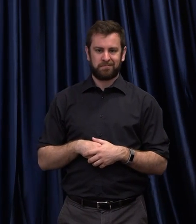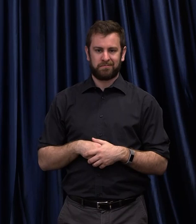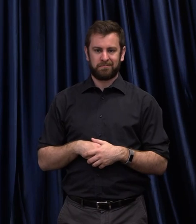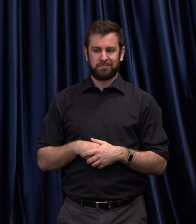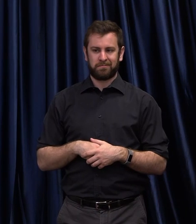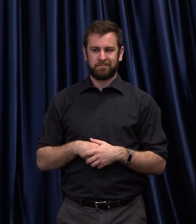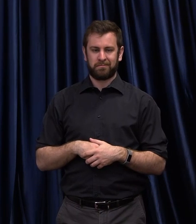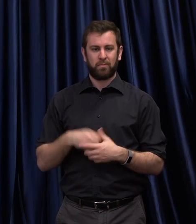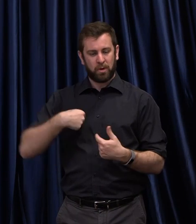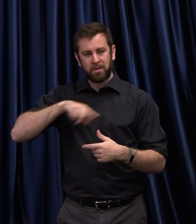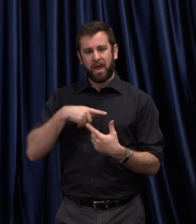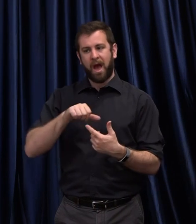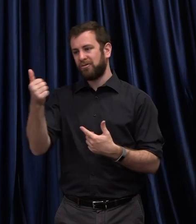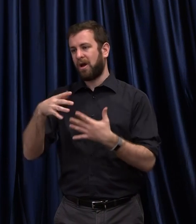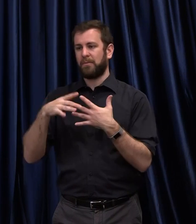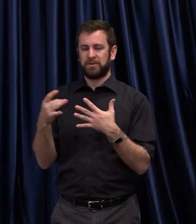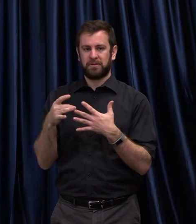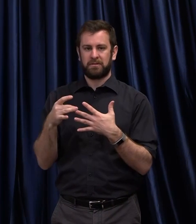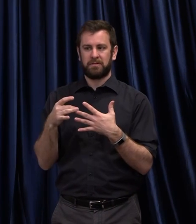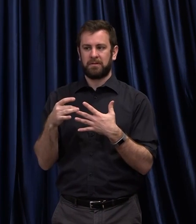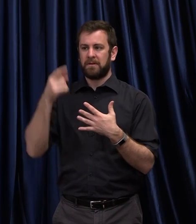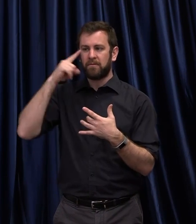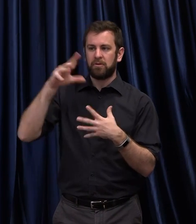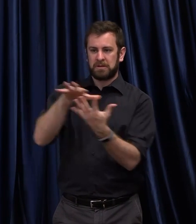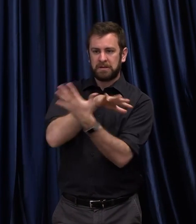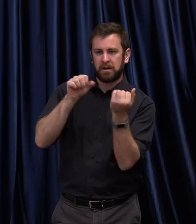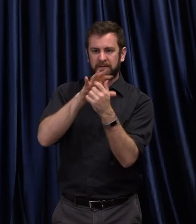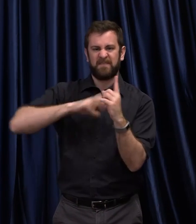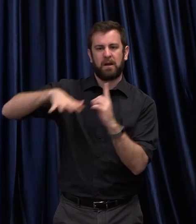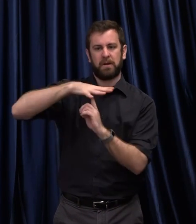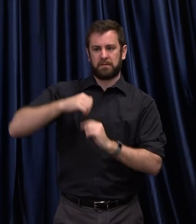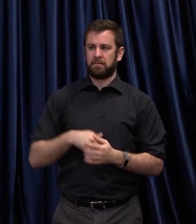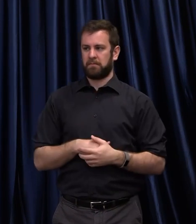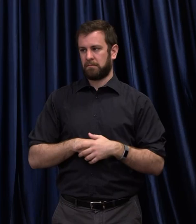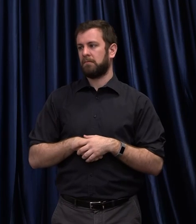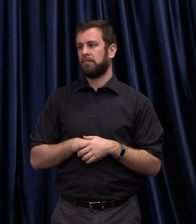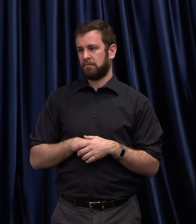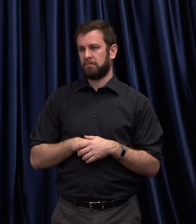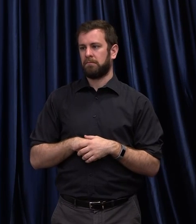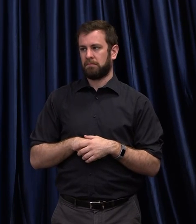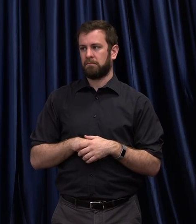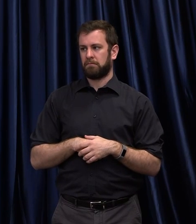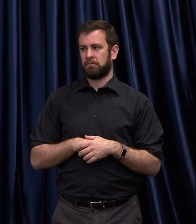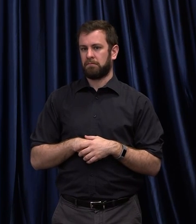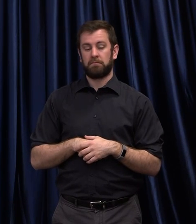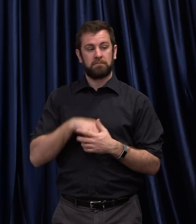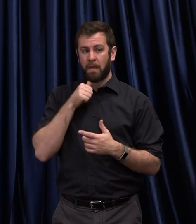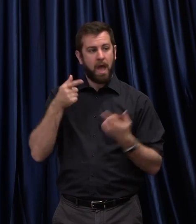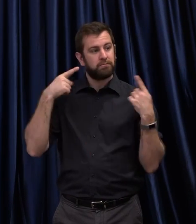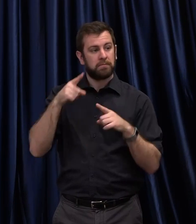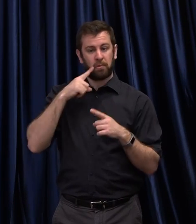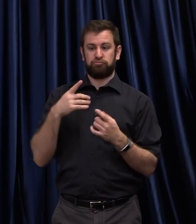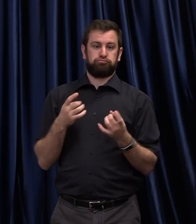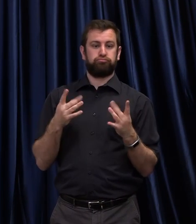The alternative to the destruction of the environment. And so what is happening is not by